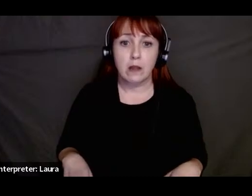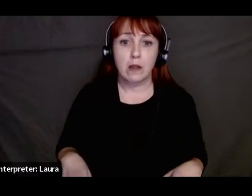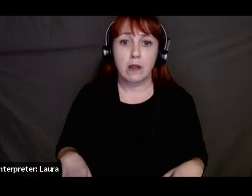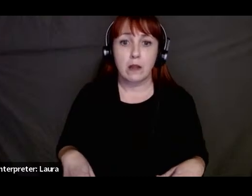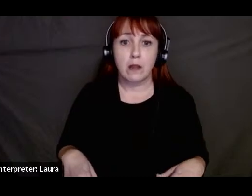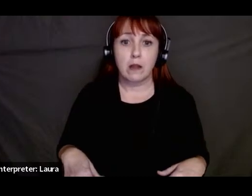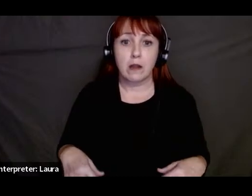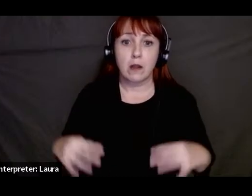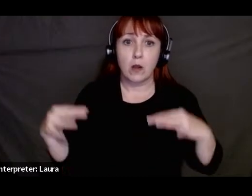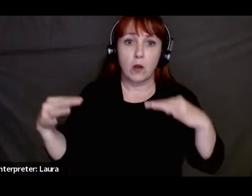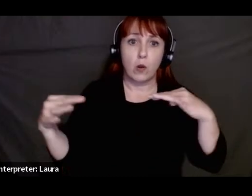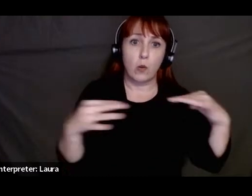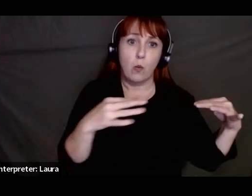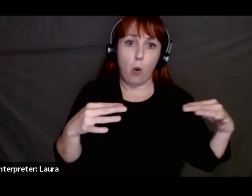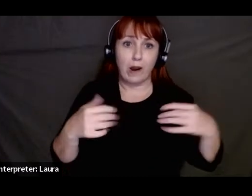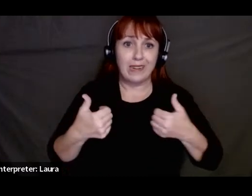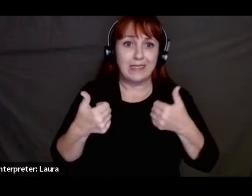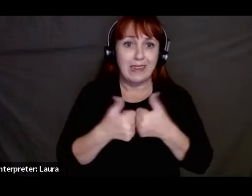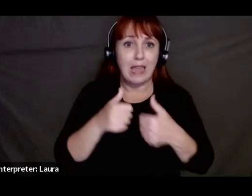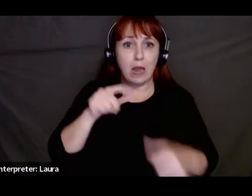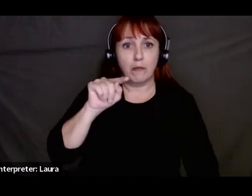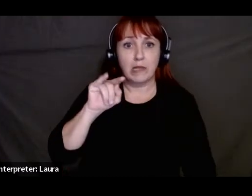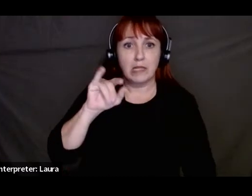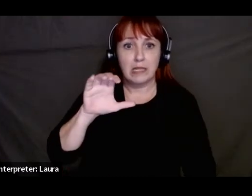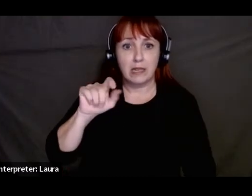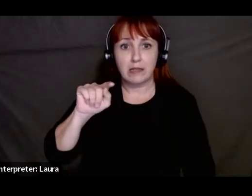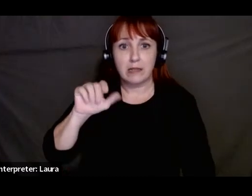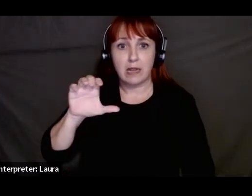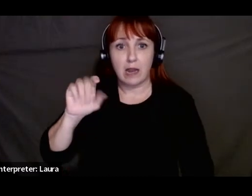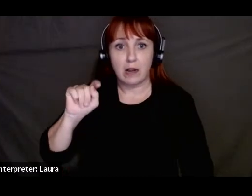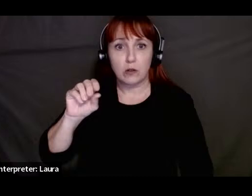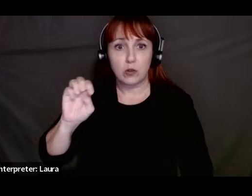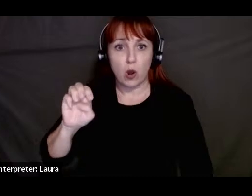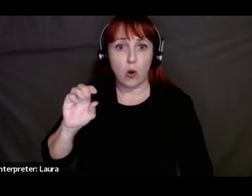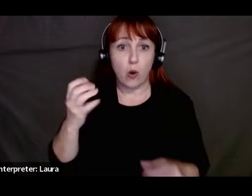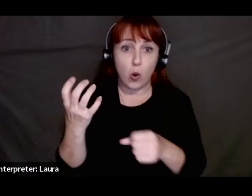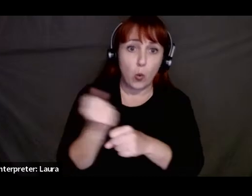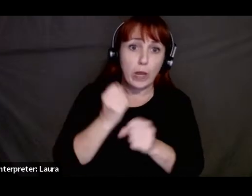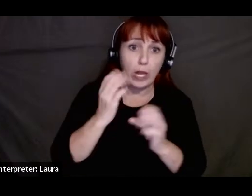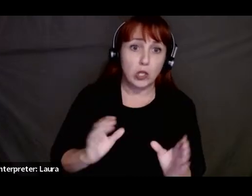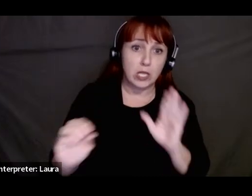War is a game of tic-tac-toe. Nobody wins.